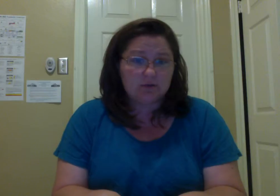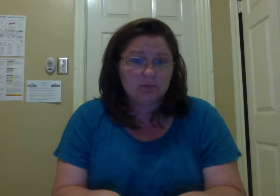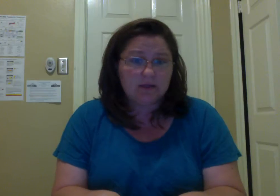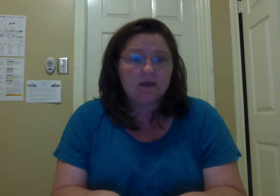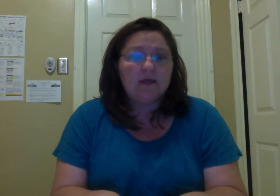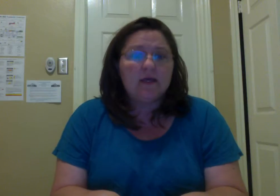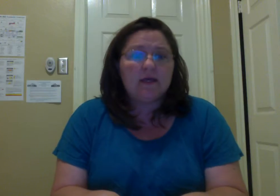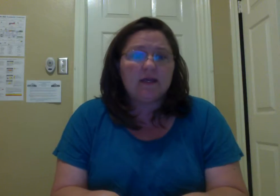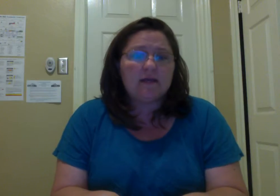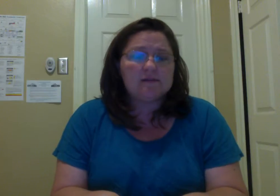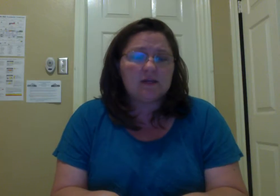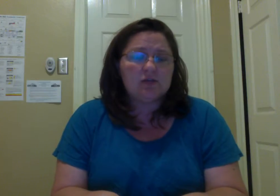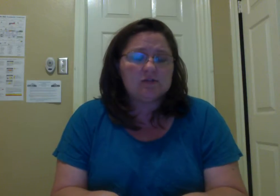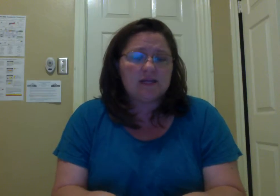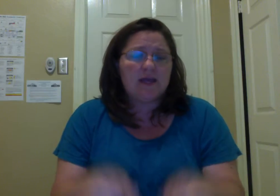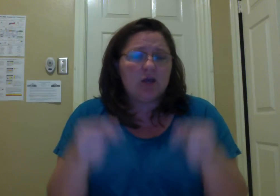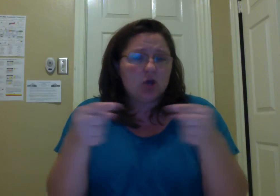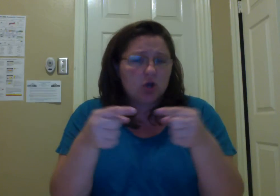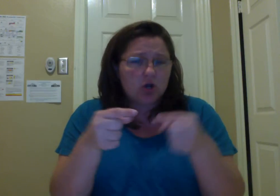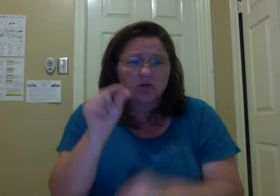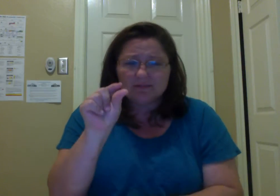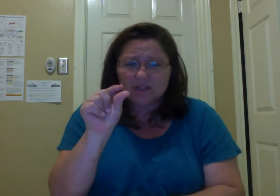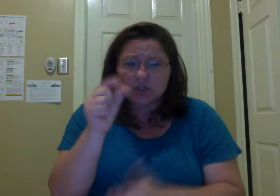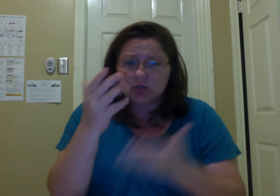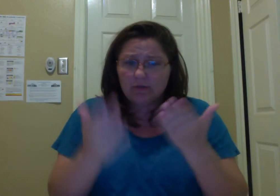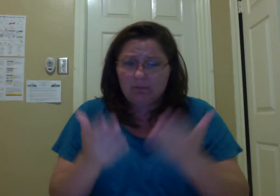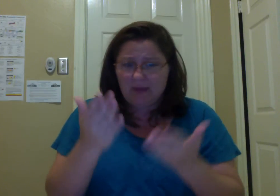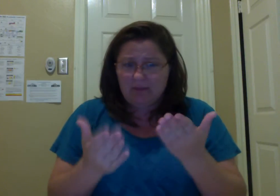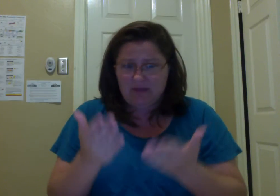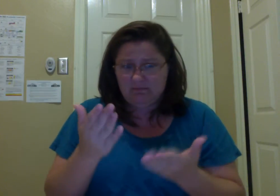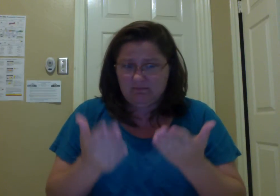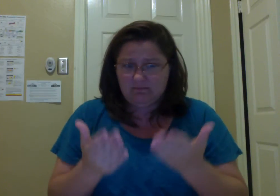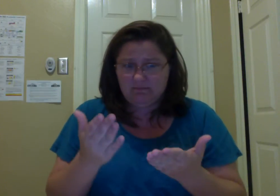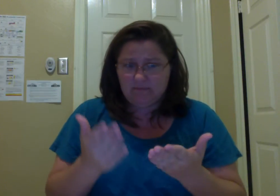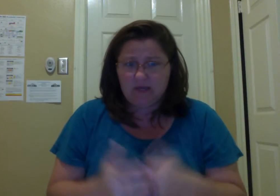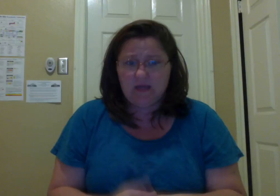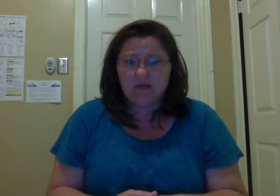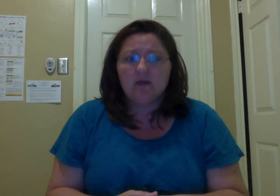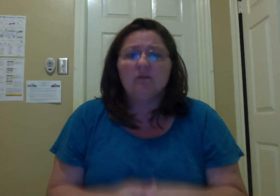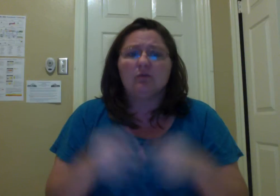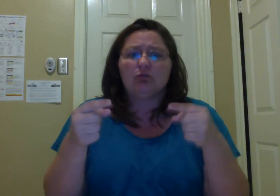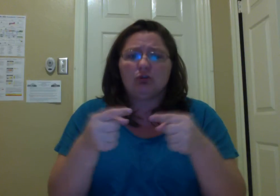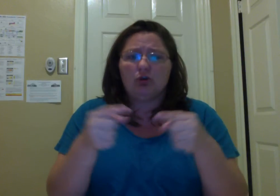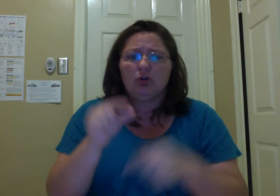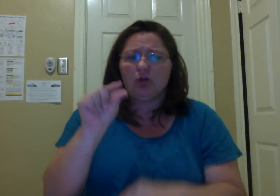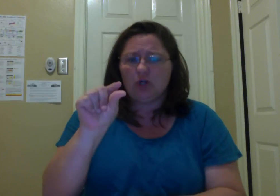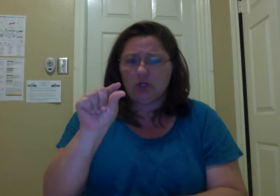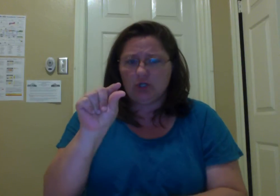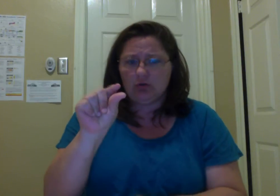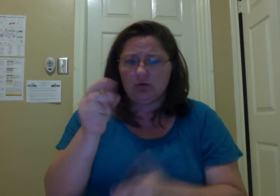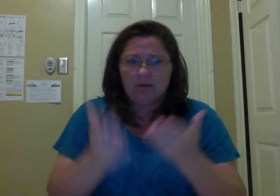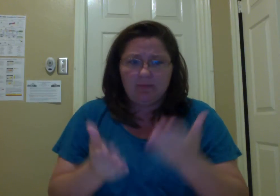bit. In ASL, you say, hurt, little, maybe. Okay? So it's hurt, little,